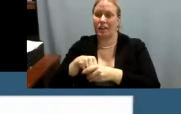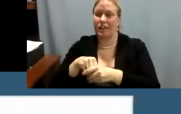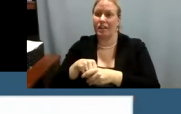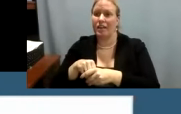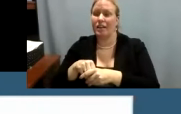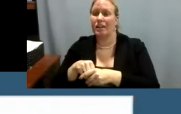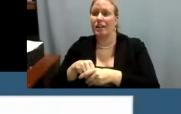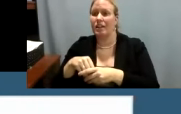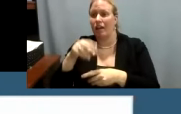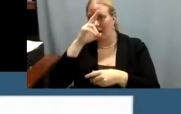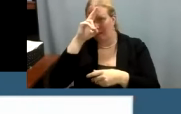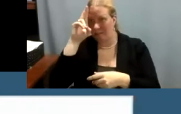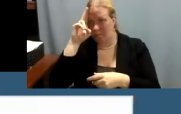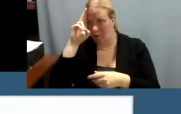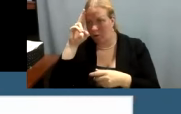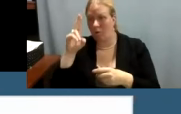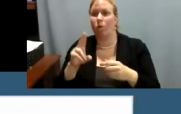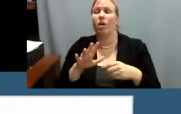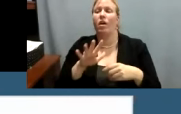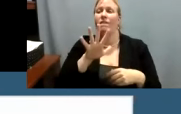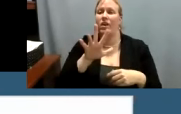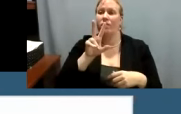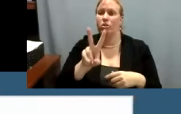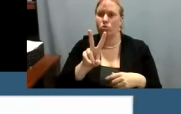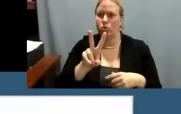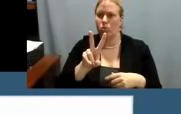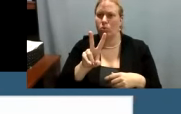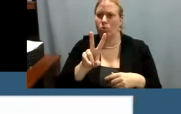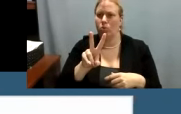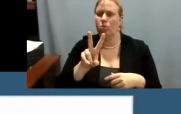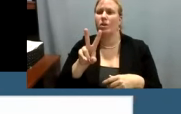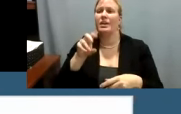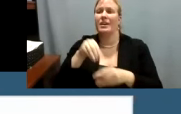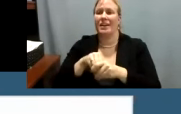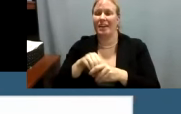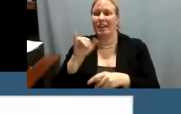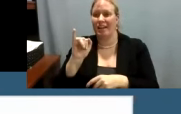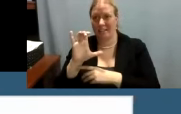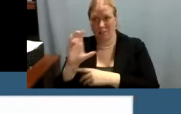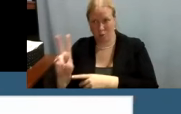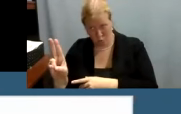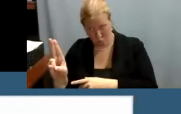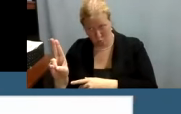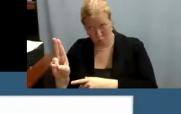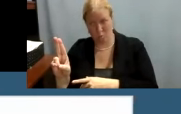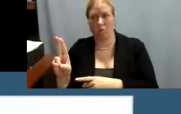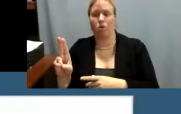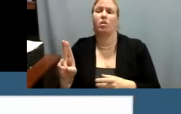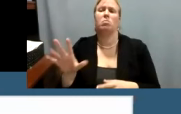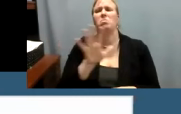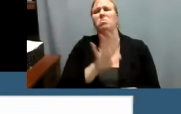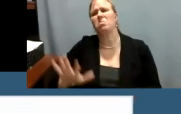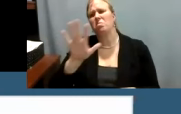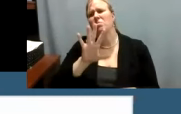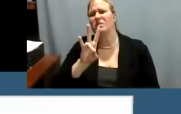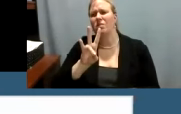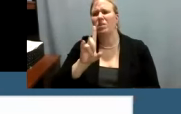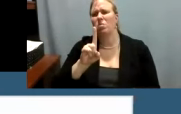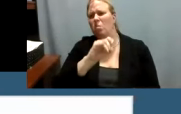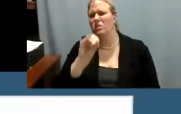with covid 52 covid are in patients in the icu and then overall occupancy of about 71 percent